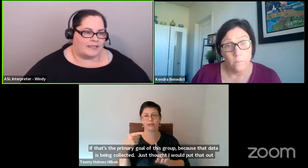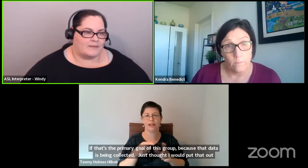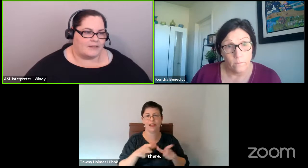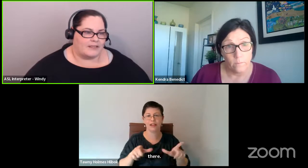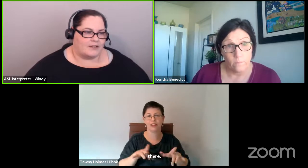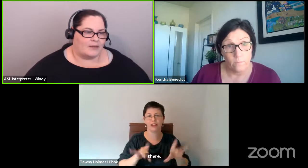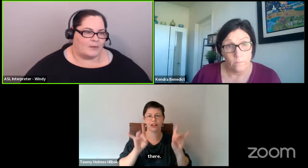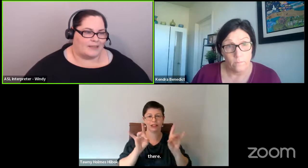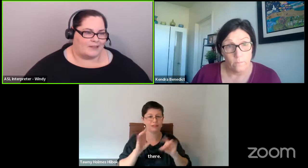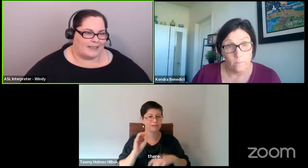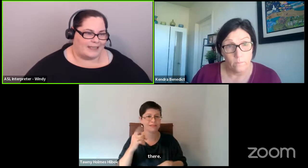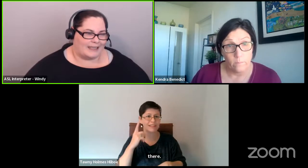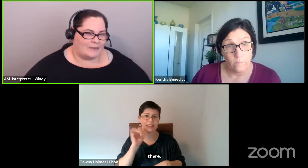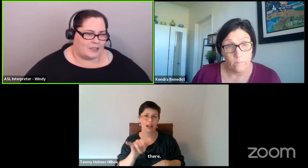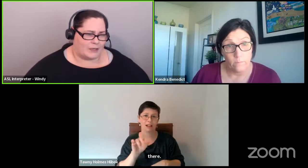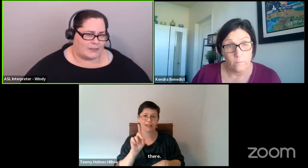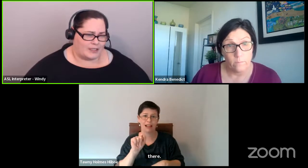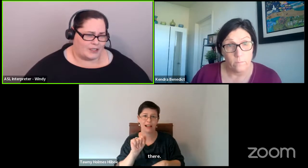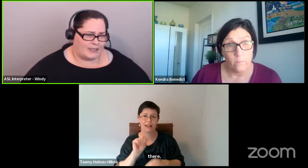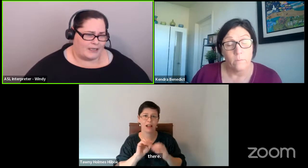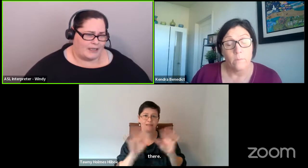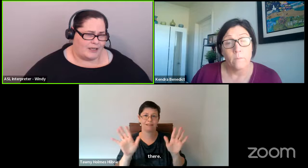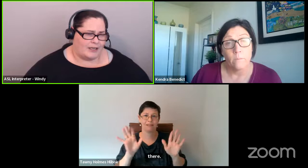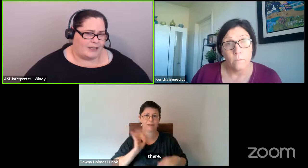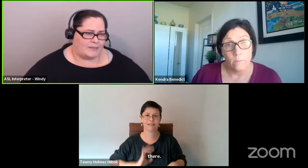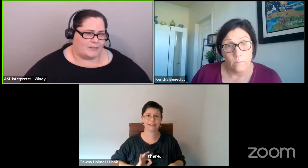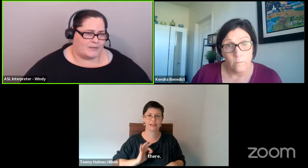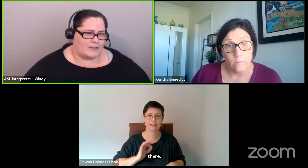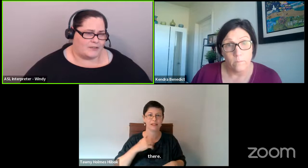child assessment. They're not only looking at language acquisition.